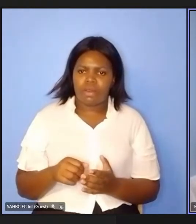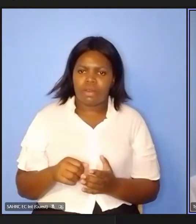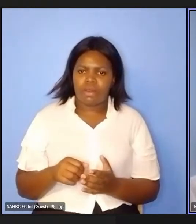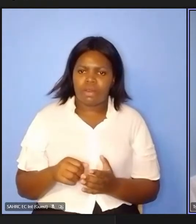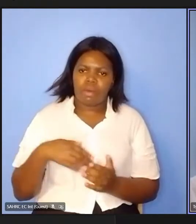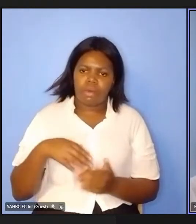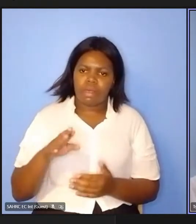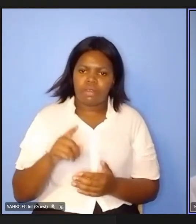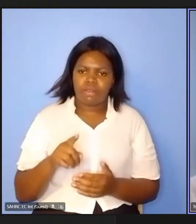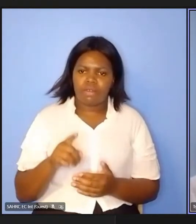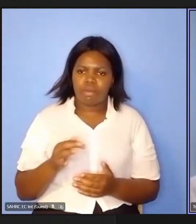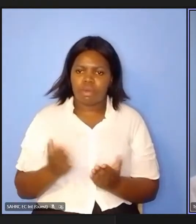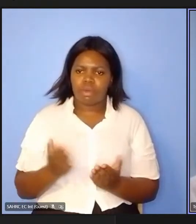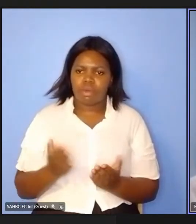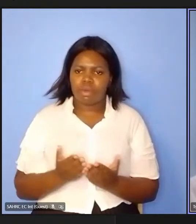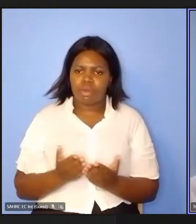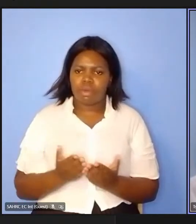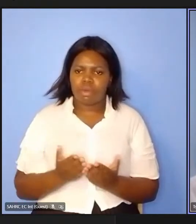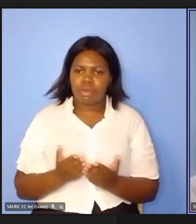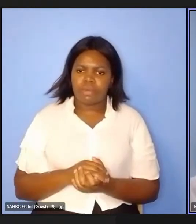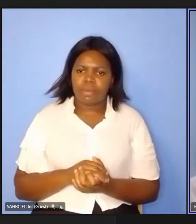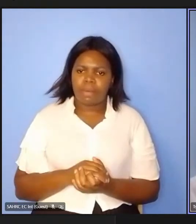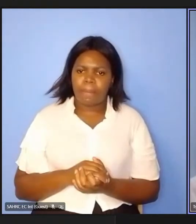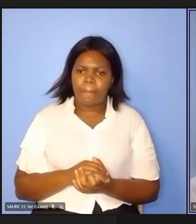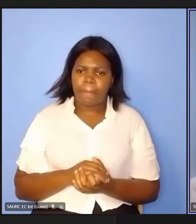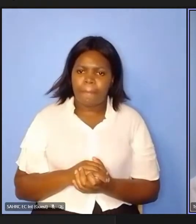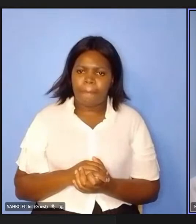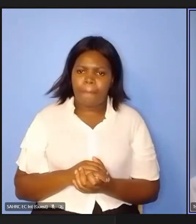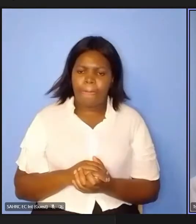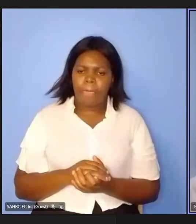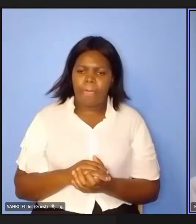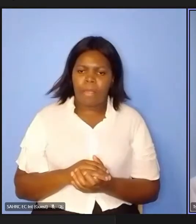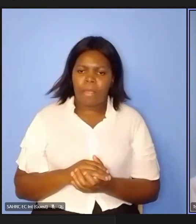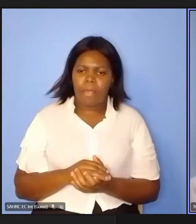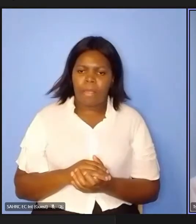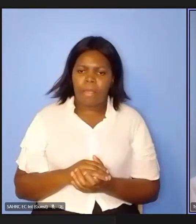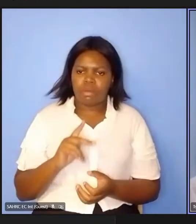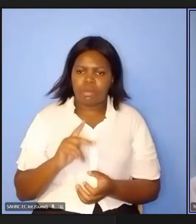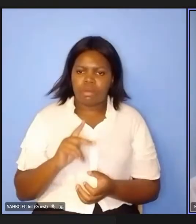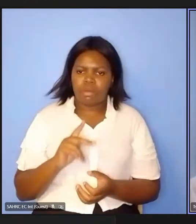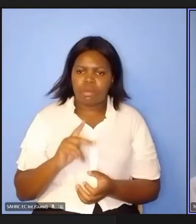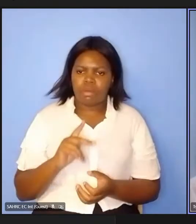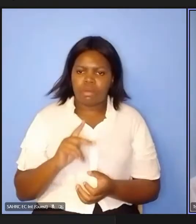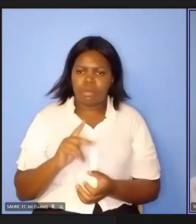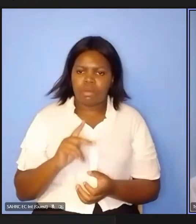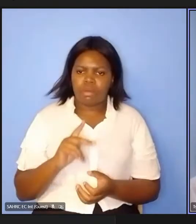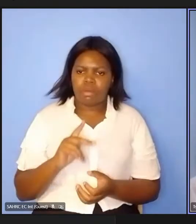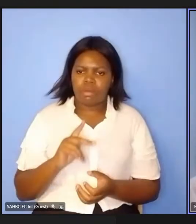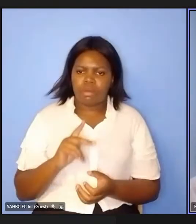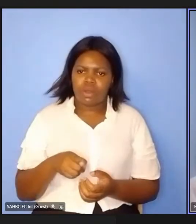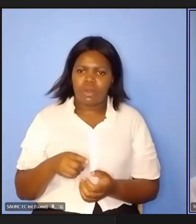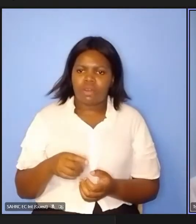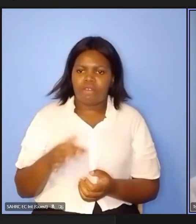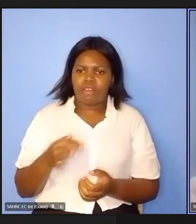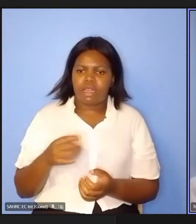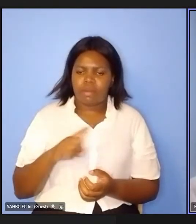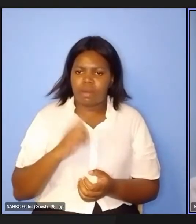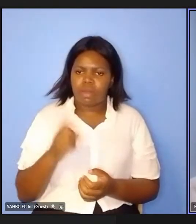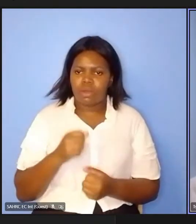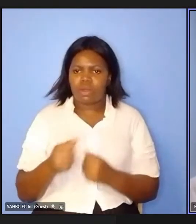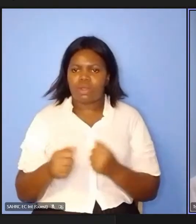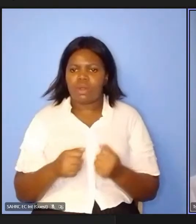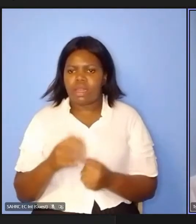around their gender identity at school, and everybody knew about it, had to come and defend themselves in disciplinary